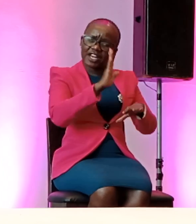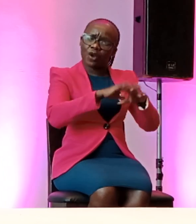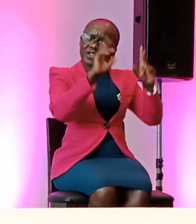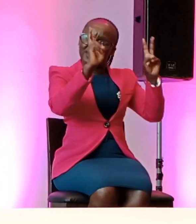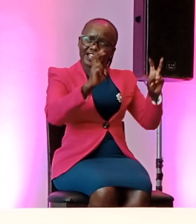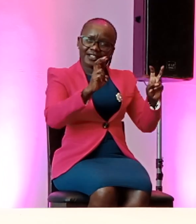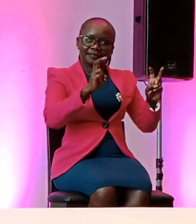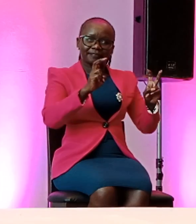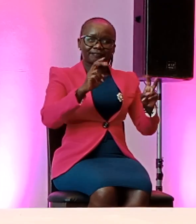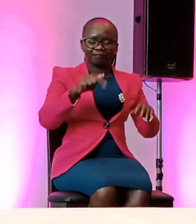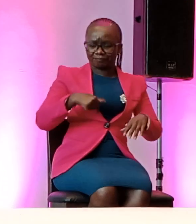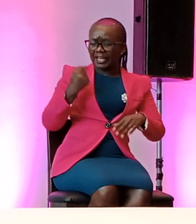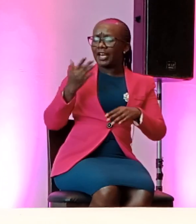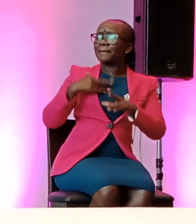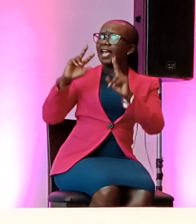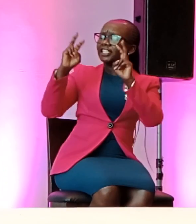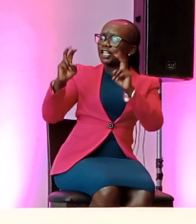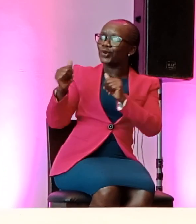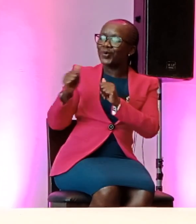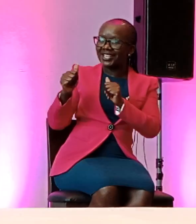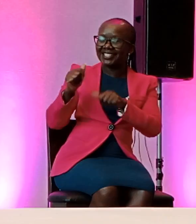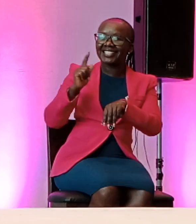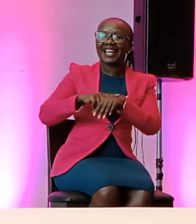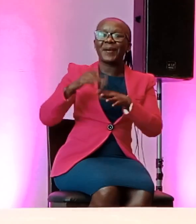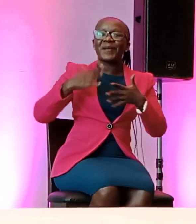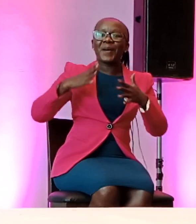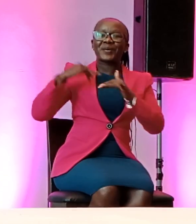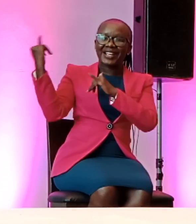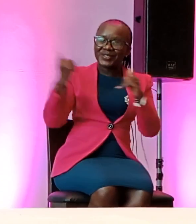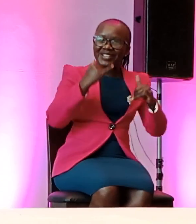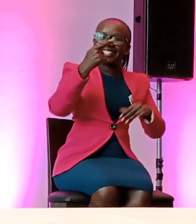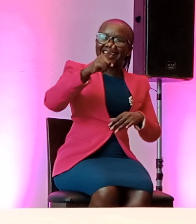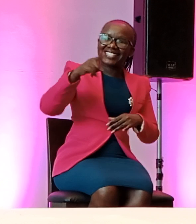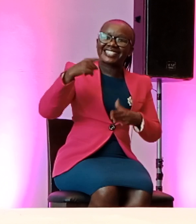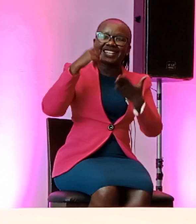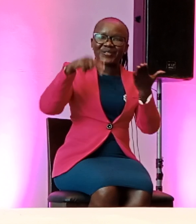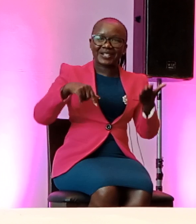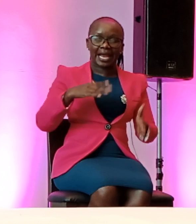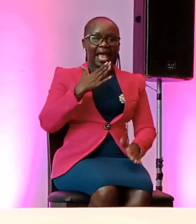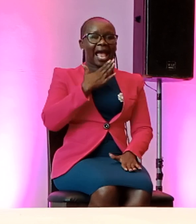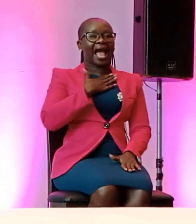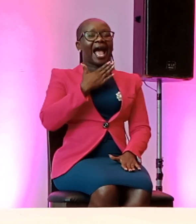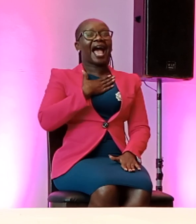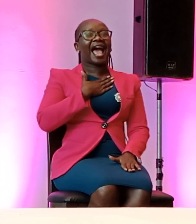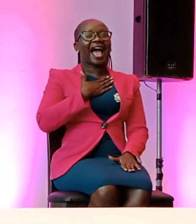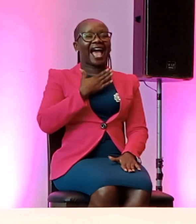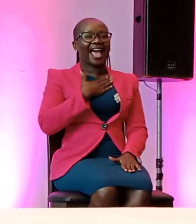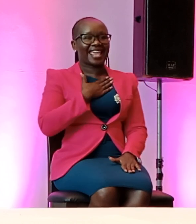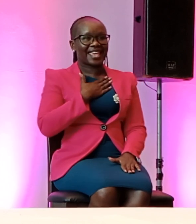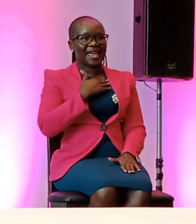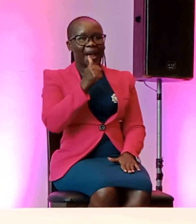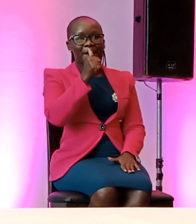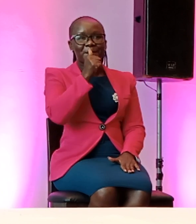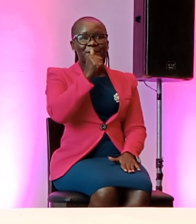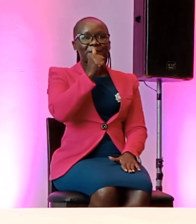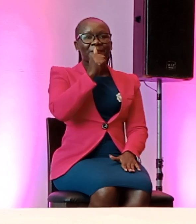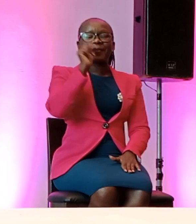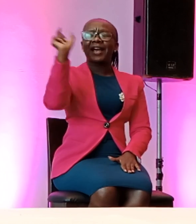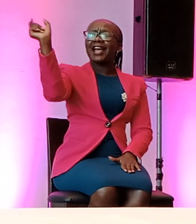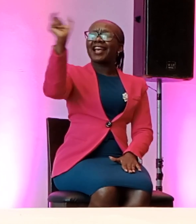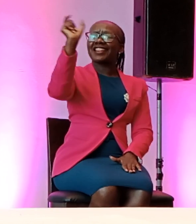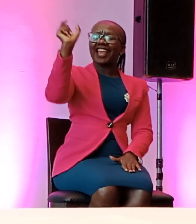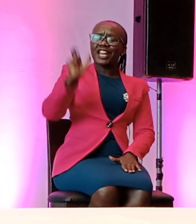So I gave myself a title when people were introducing themselves. I said, I am the